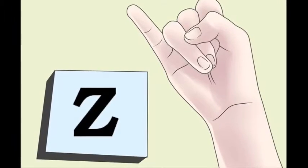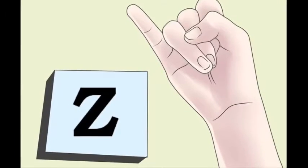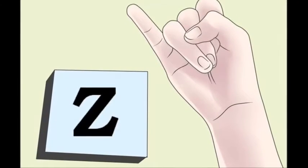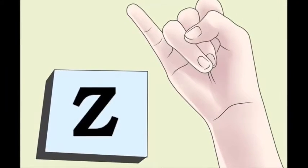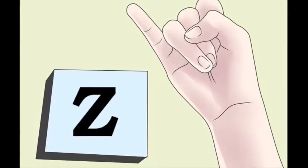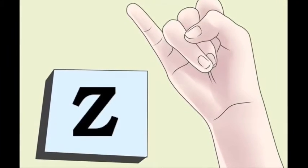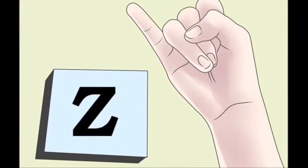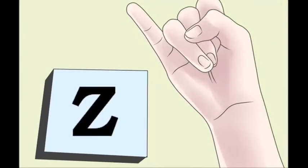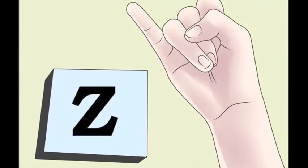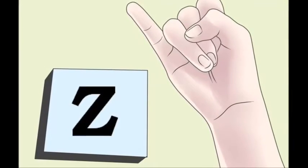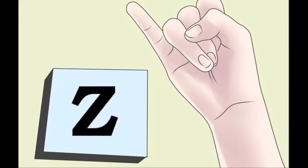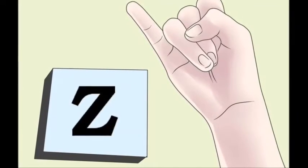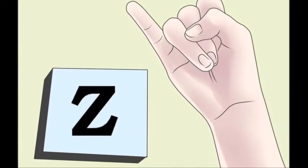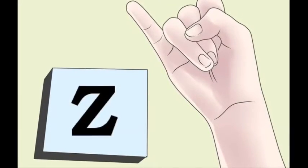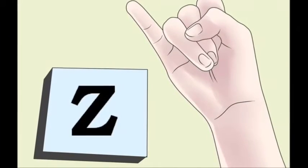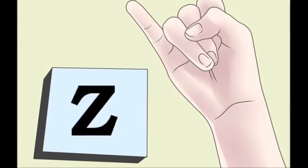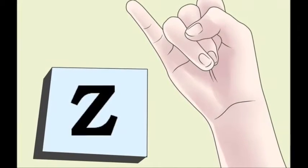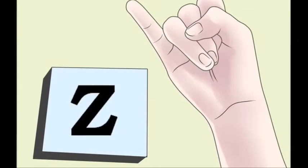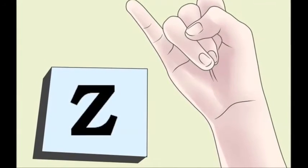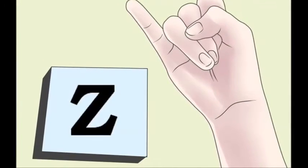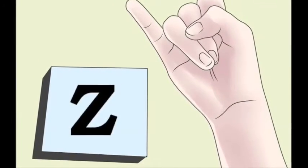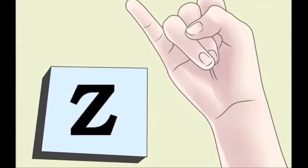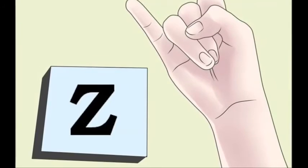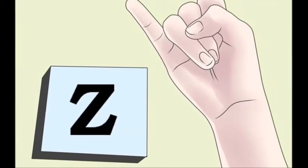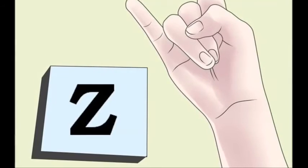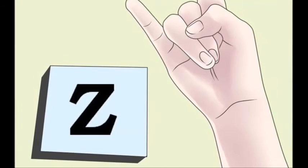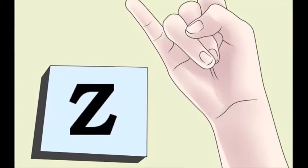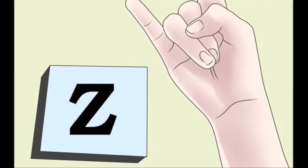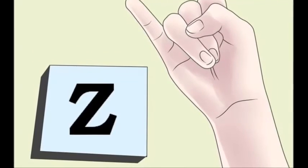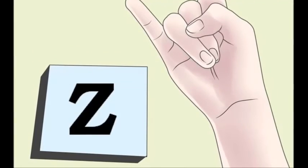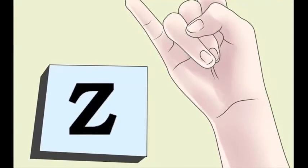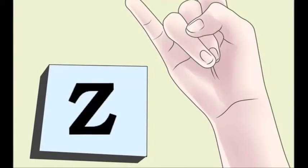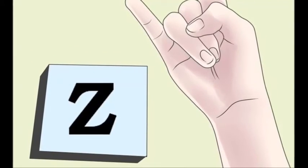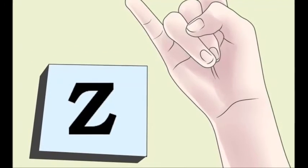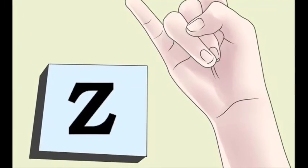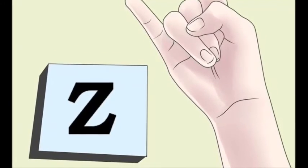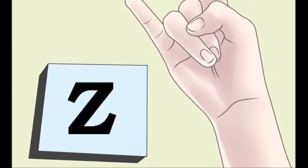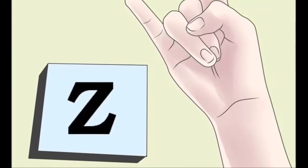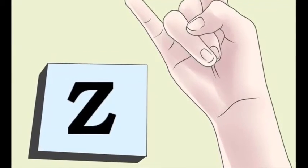you can remember a te reader ma mise interprète at the beginning of a new war.